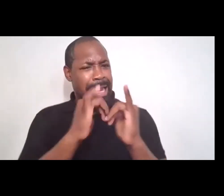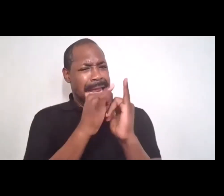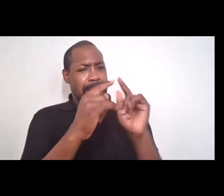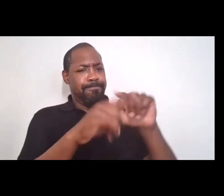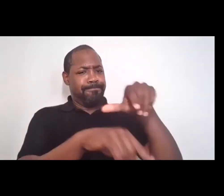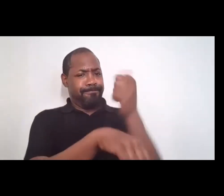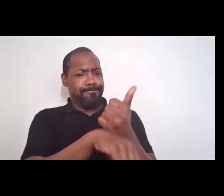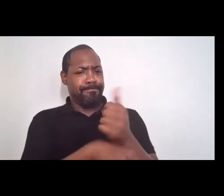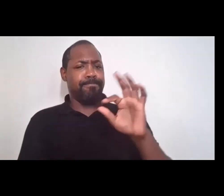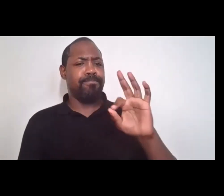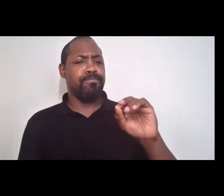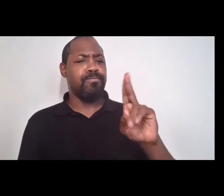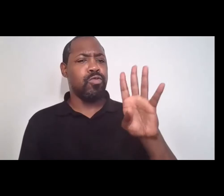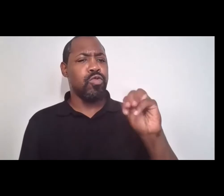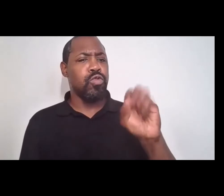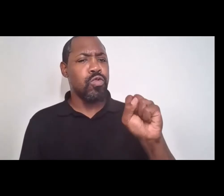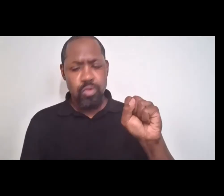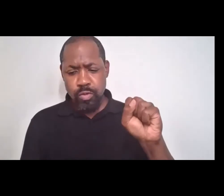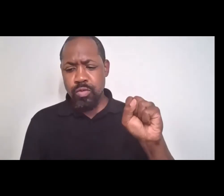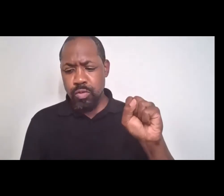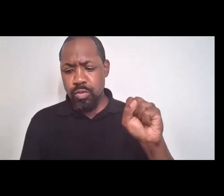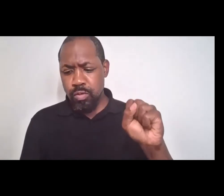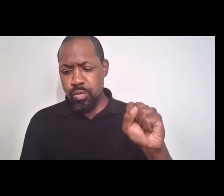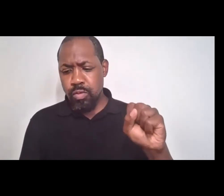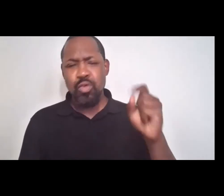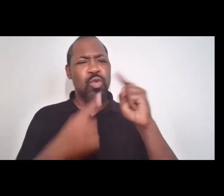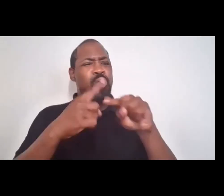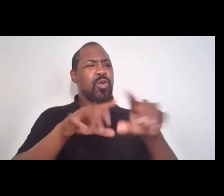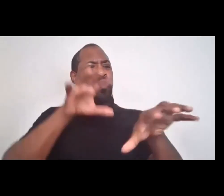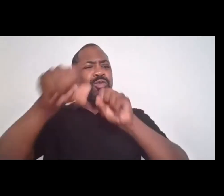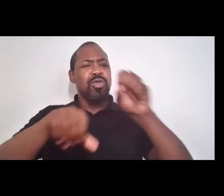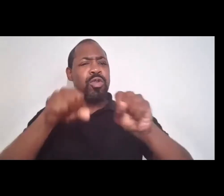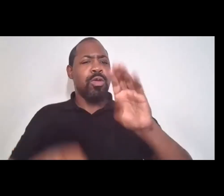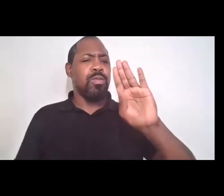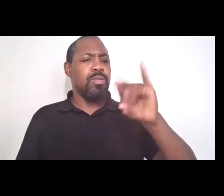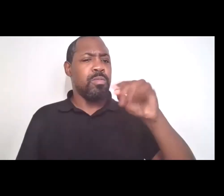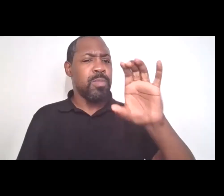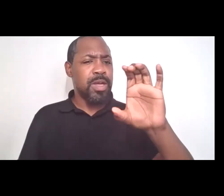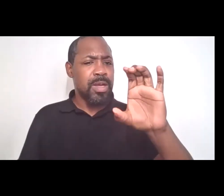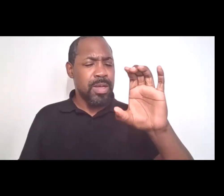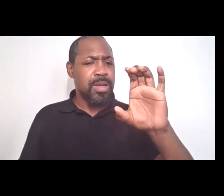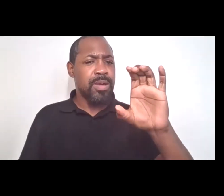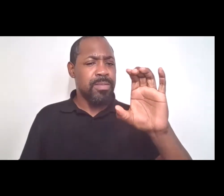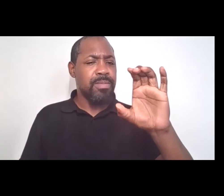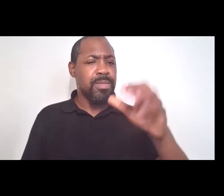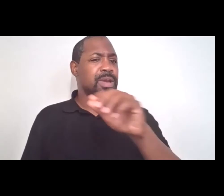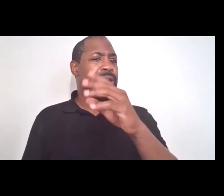I also have been giving some thoughts in terms of how we can set up forums for outreaching to the Black and